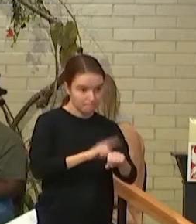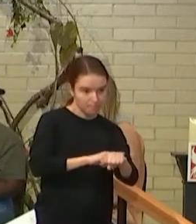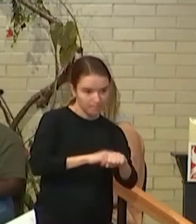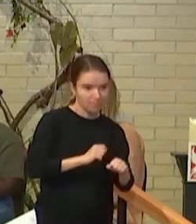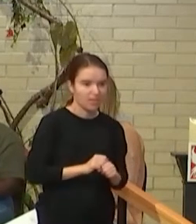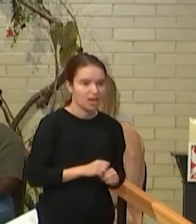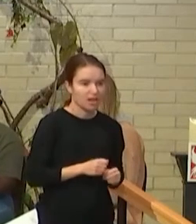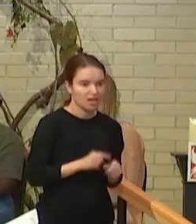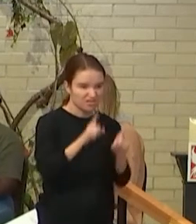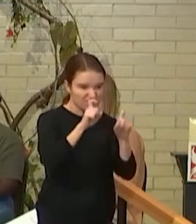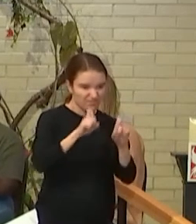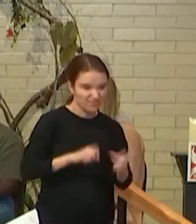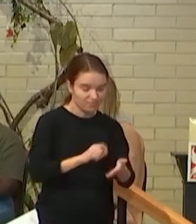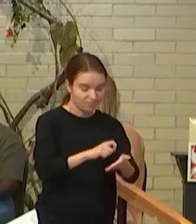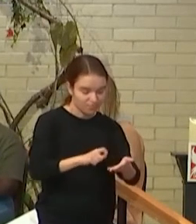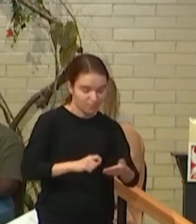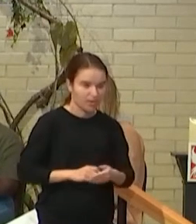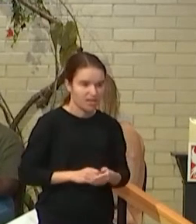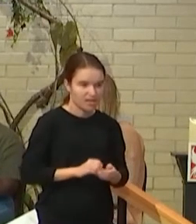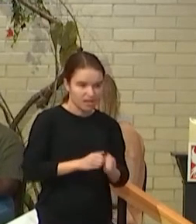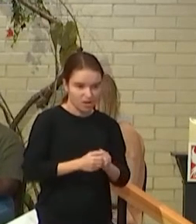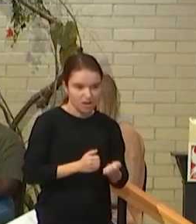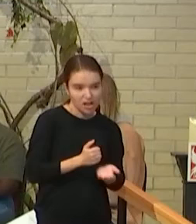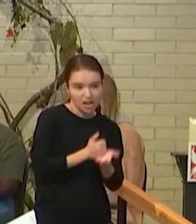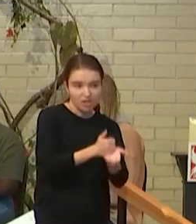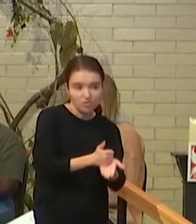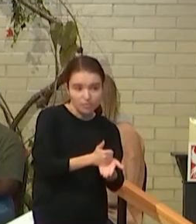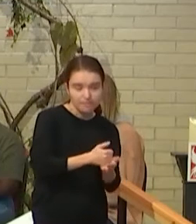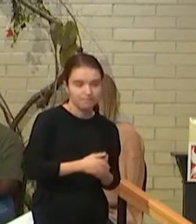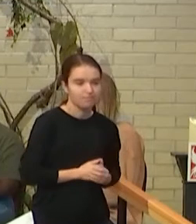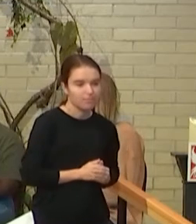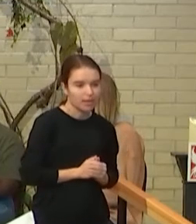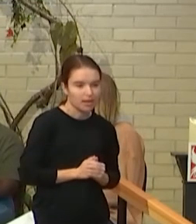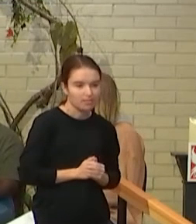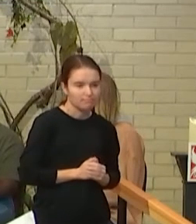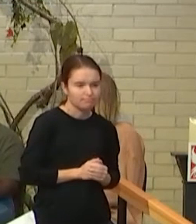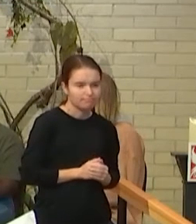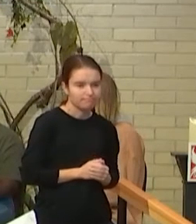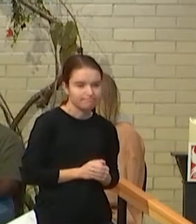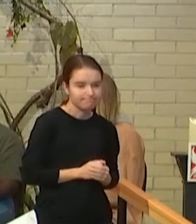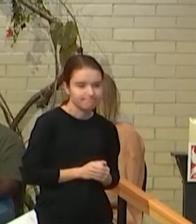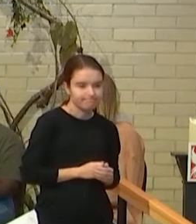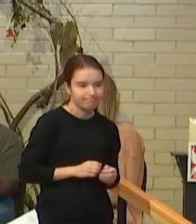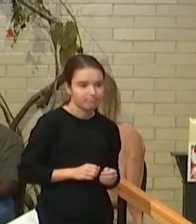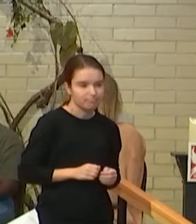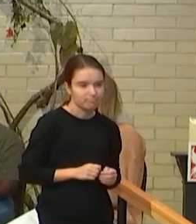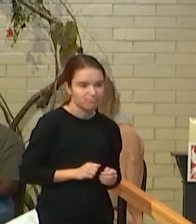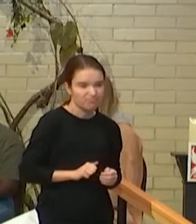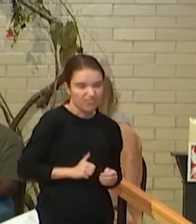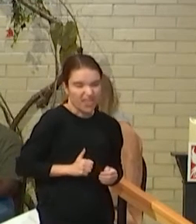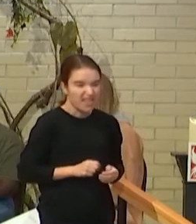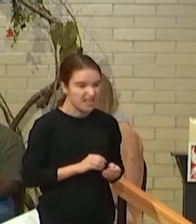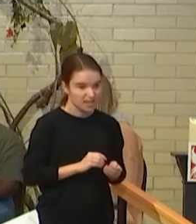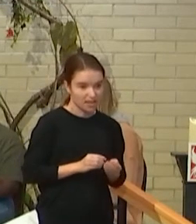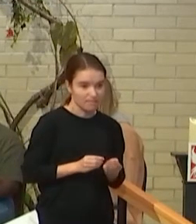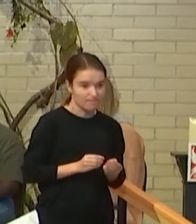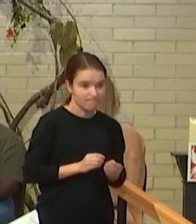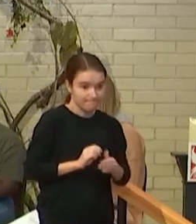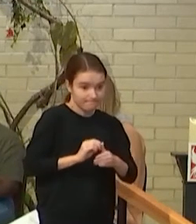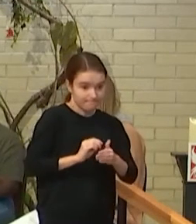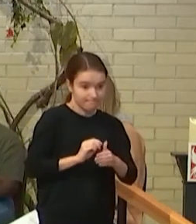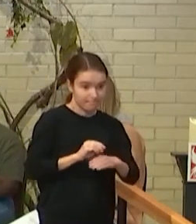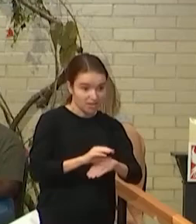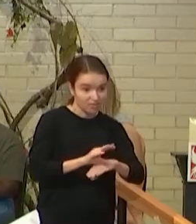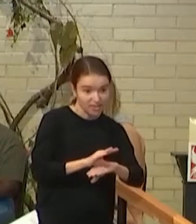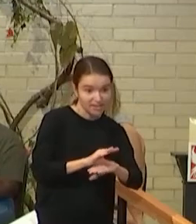for you? How do they help you? And do you have any advice? What are the best ways for professors to offer help? This is a